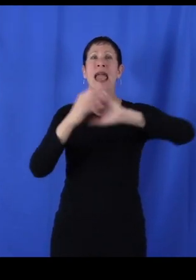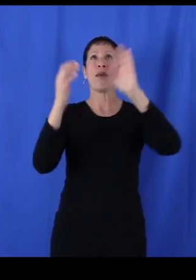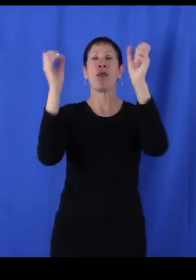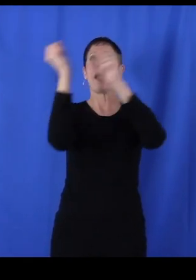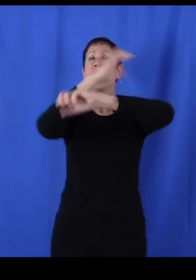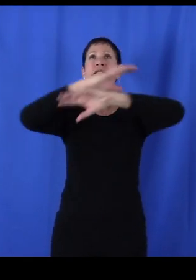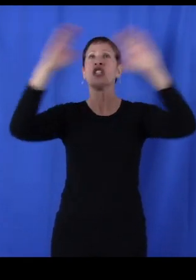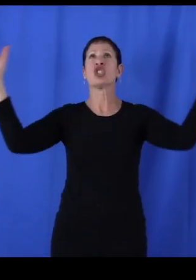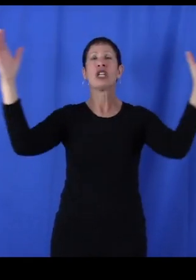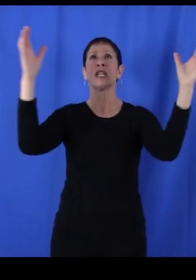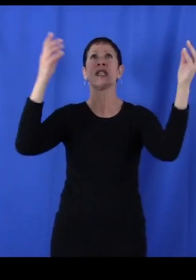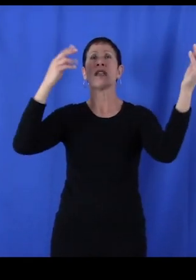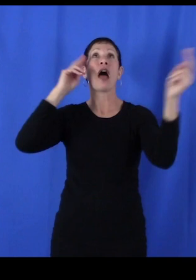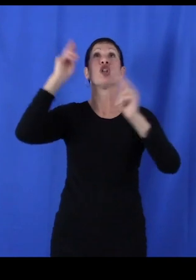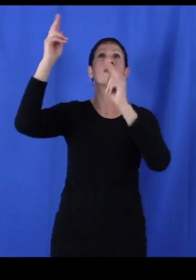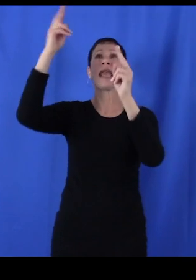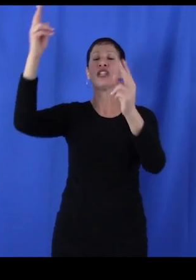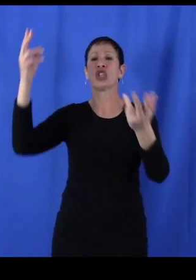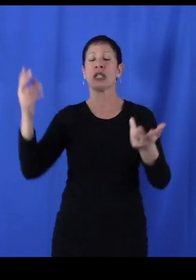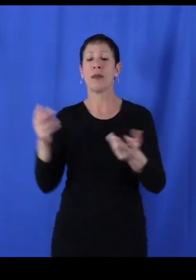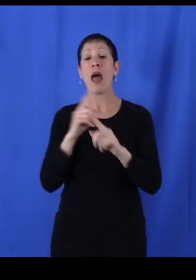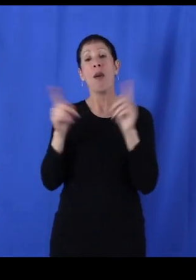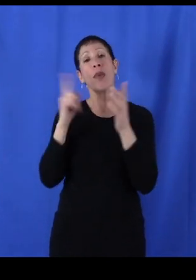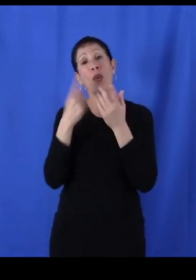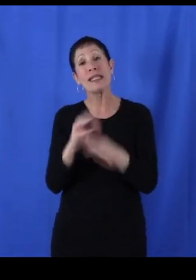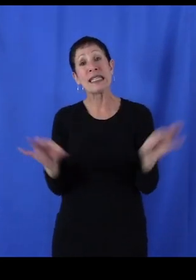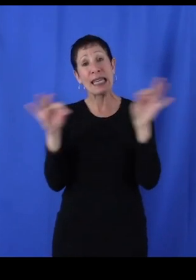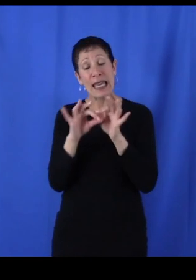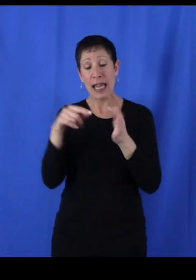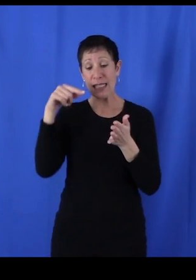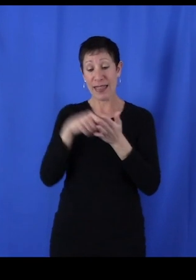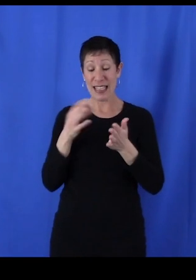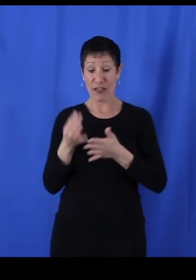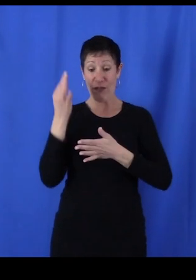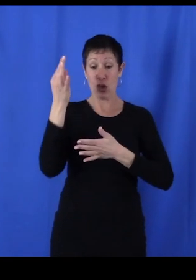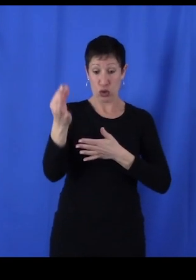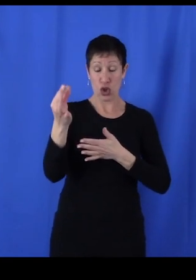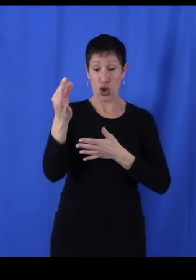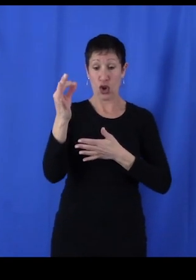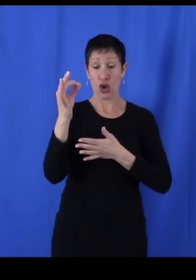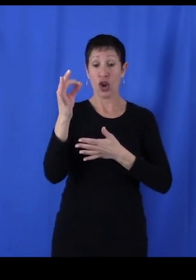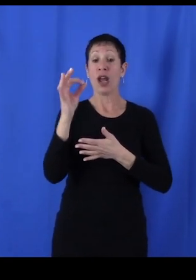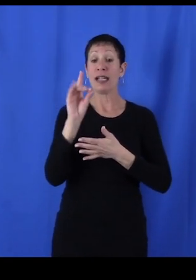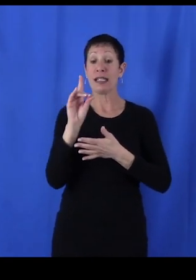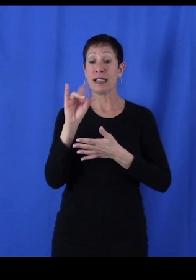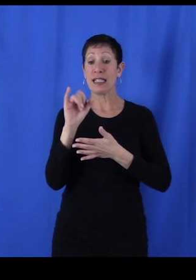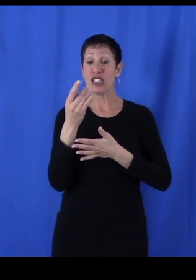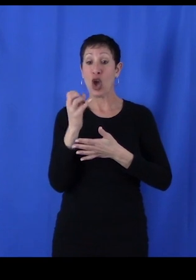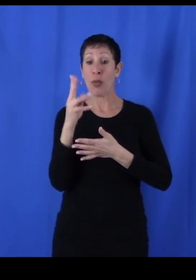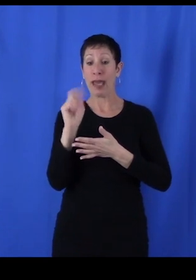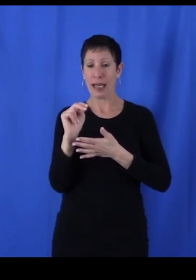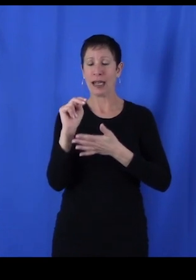Now, what's key is that this dystopian future became utopian through a certain embrace